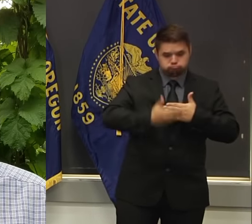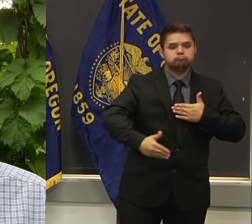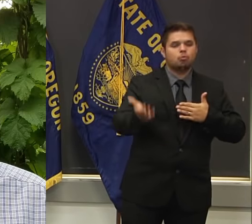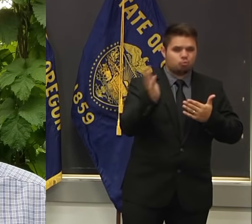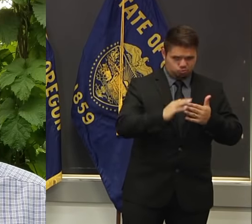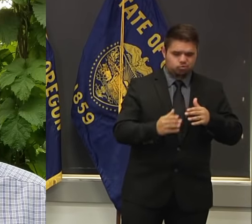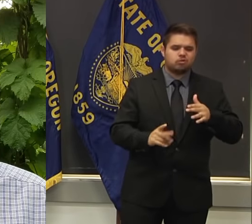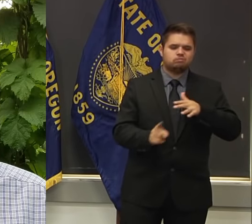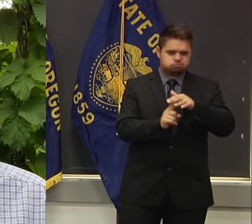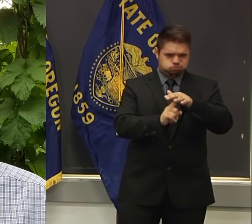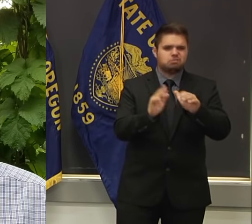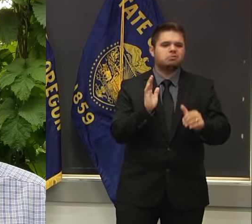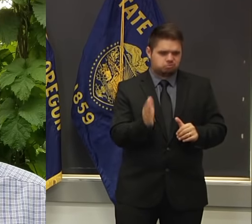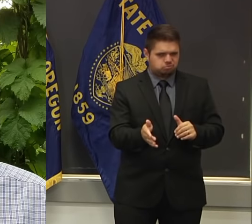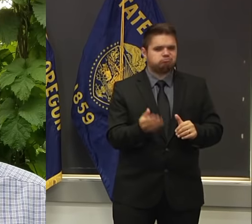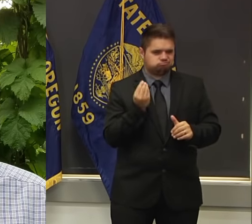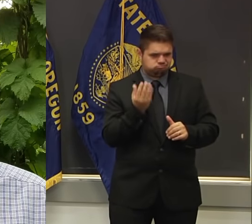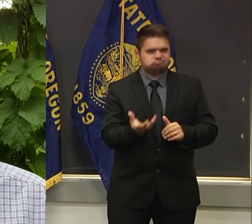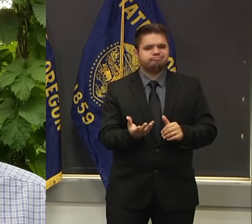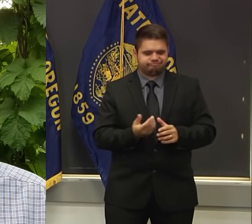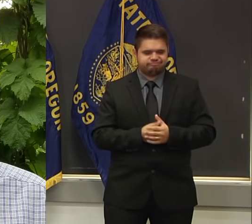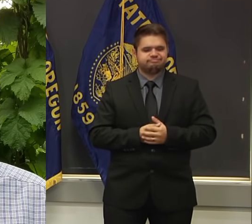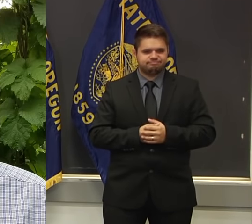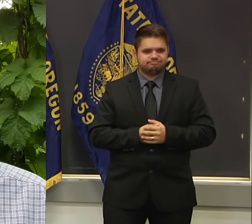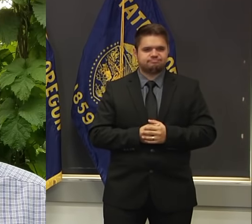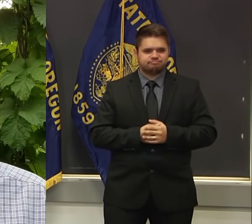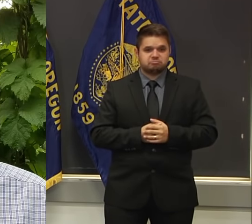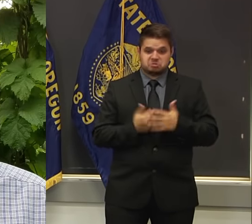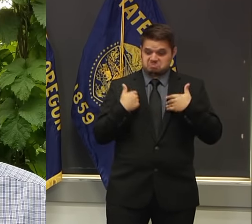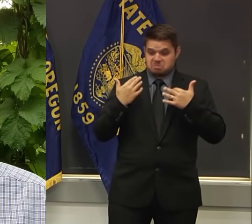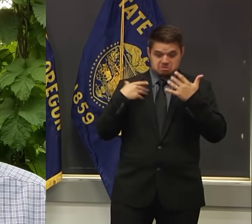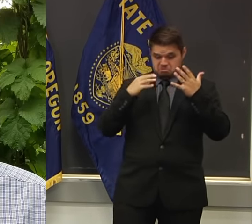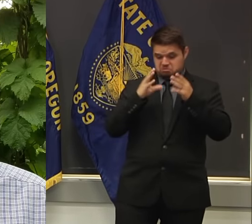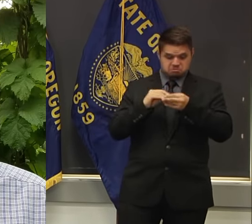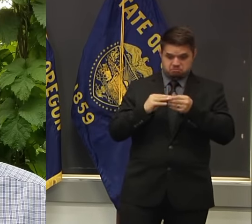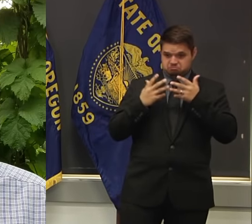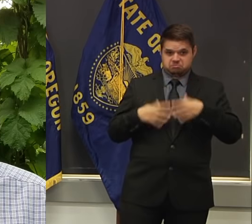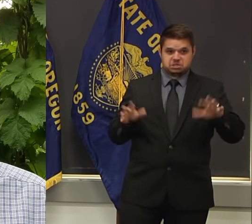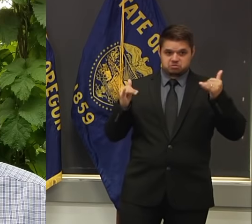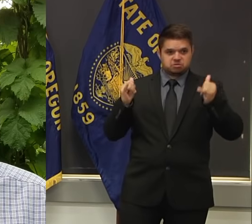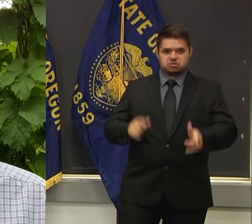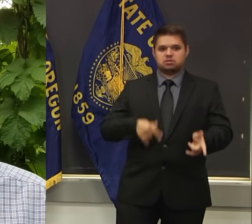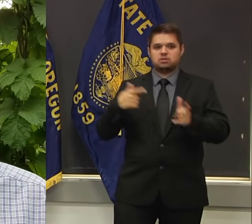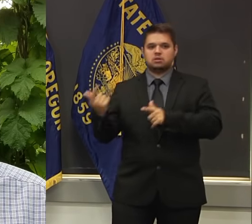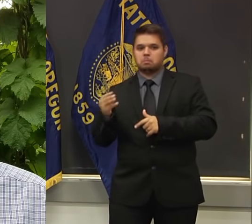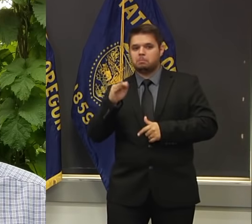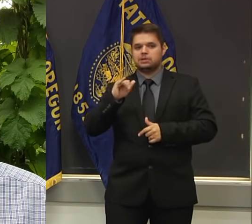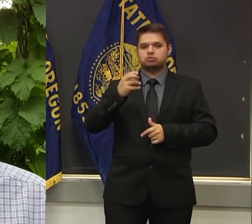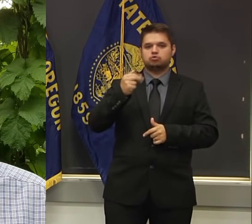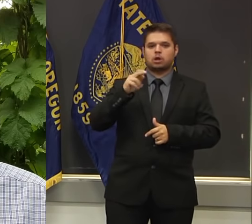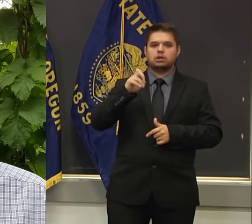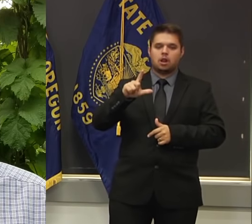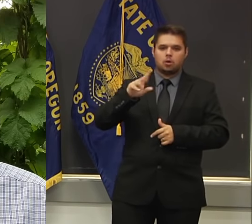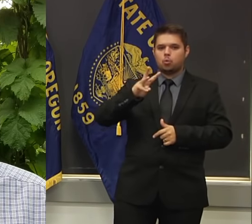I think those are my main points, and I'll hand it over to Michael Woods, if you'd like to introduce yourself.